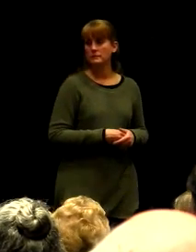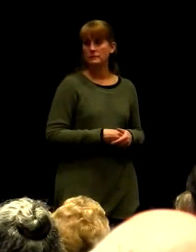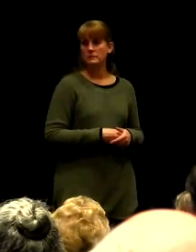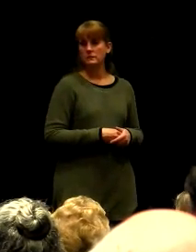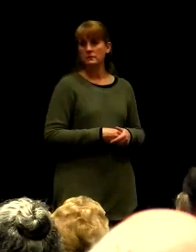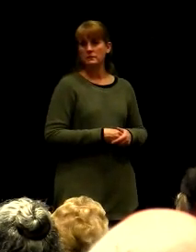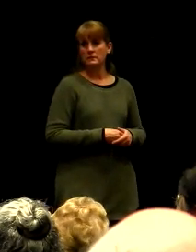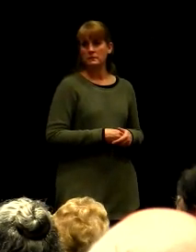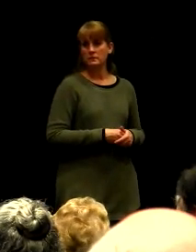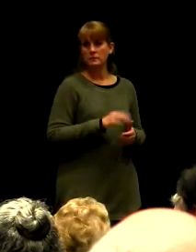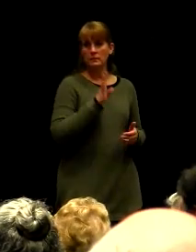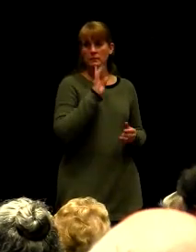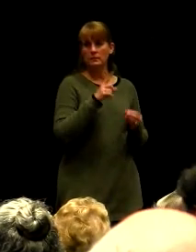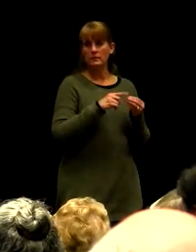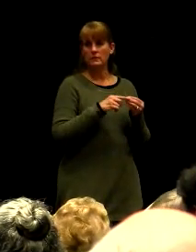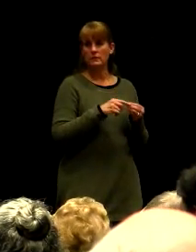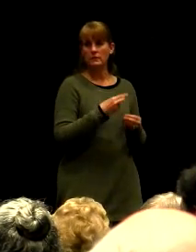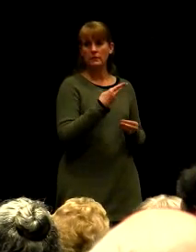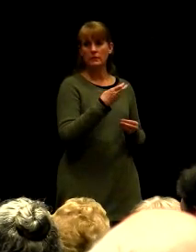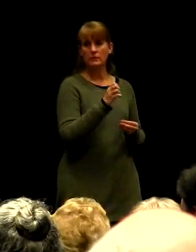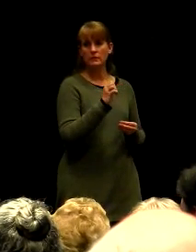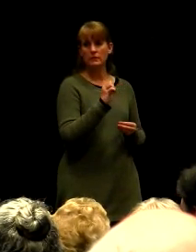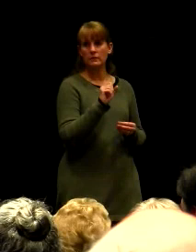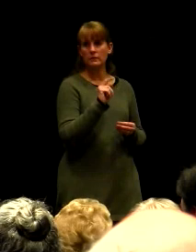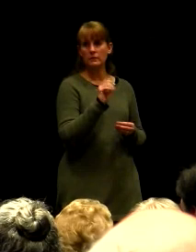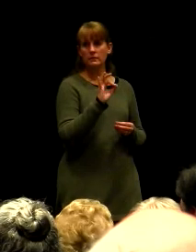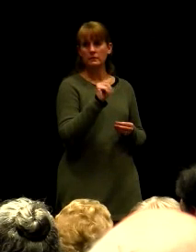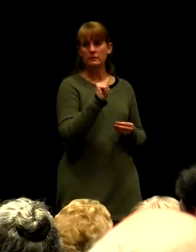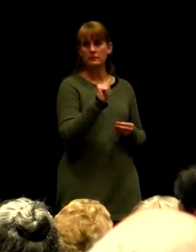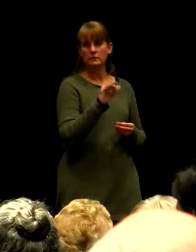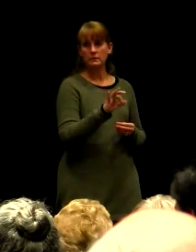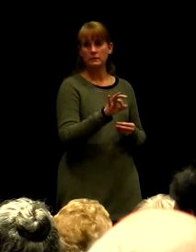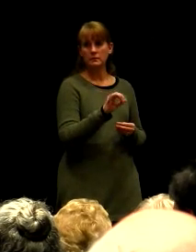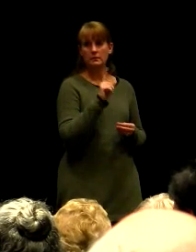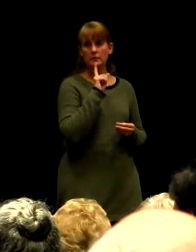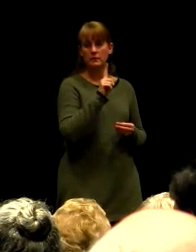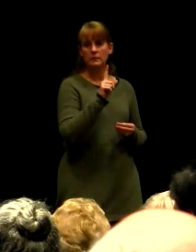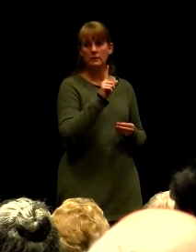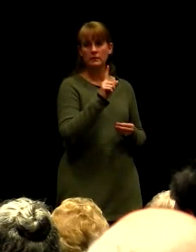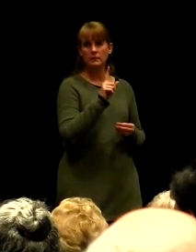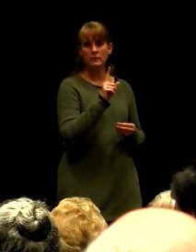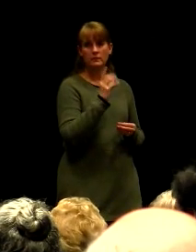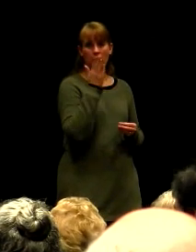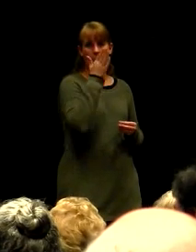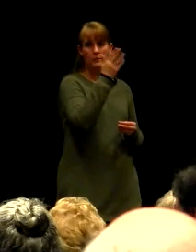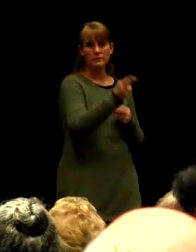heat death? Hmm? Are you talking about heat death, the real future of the universe? Well,